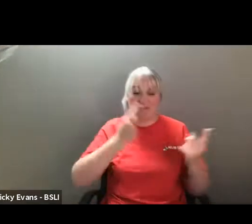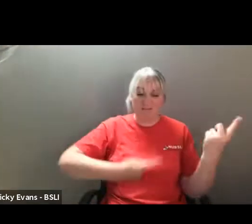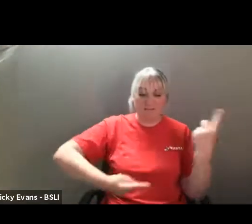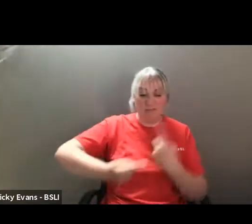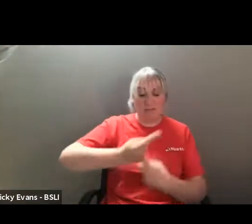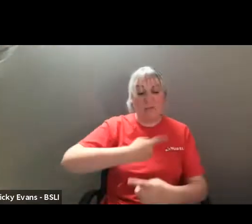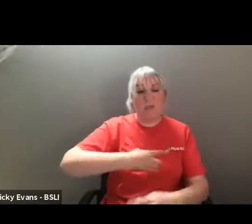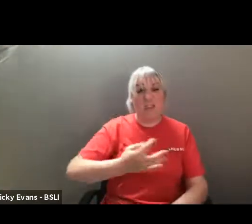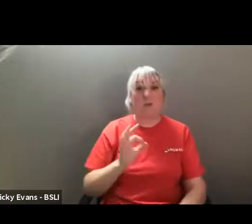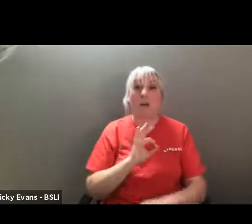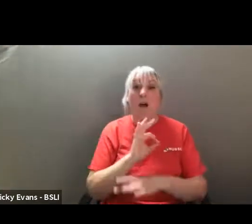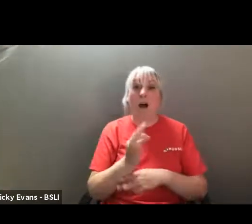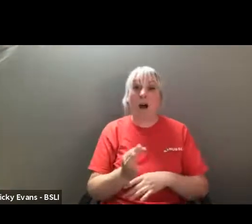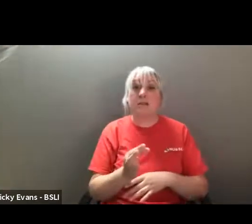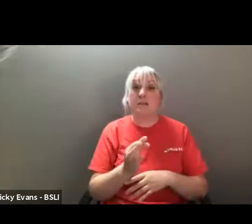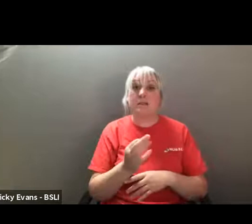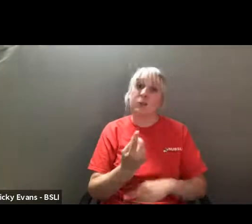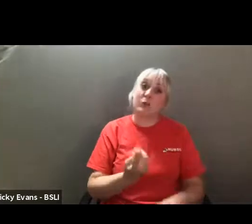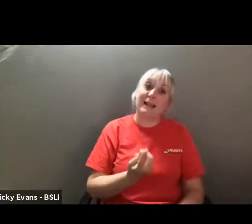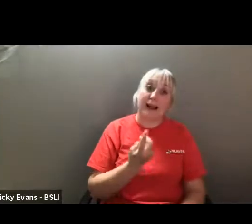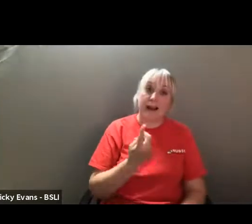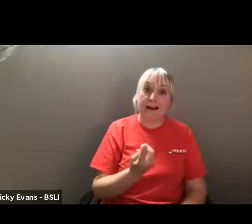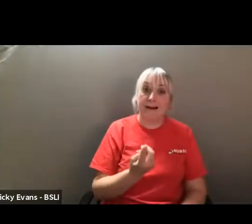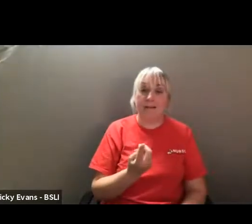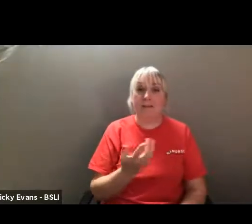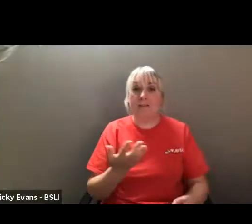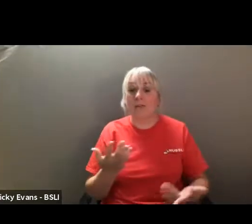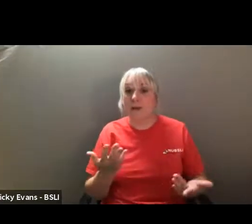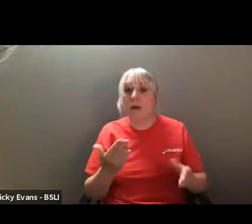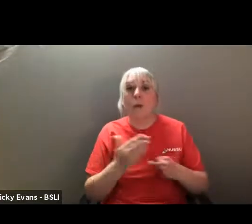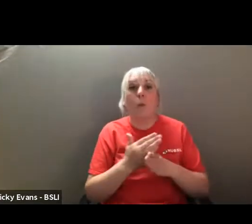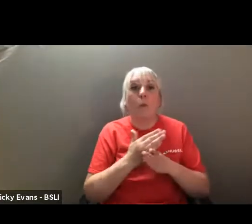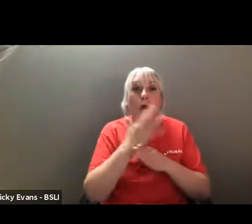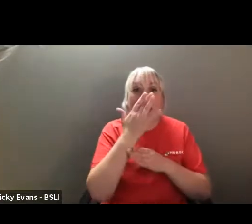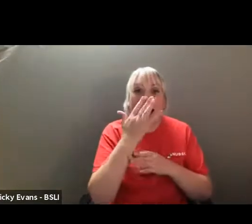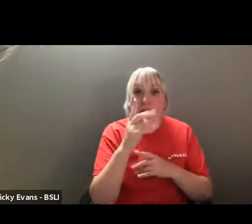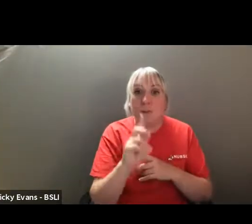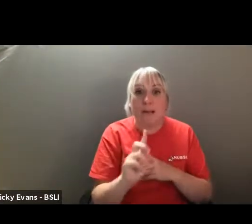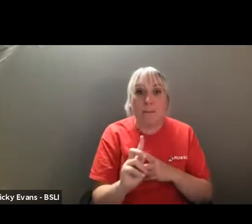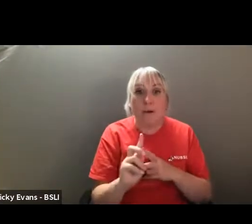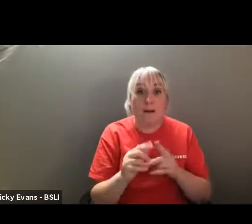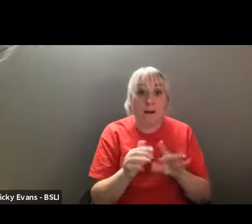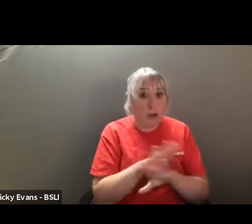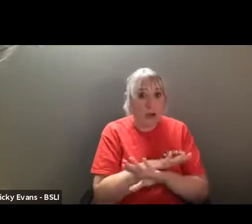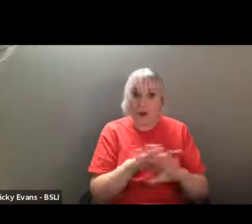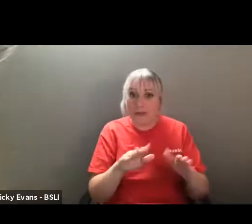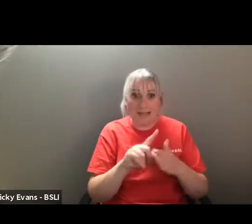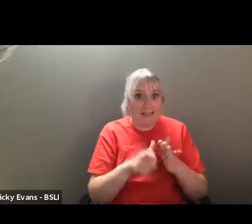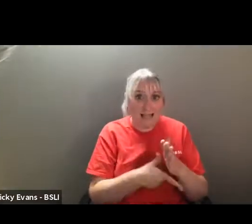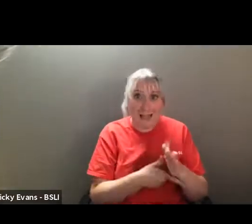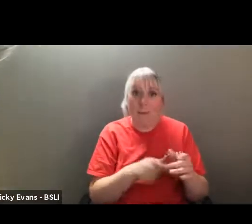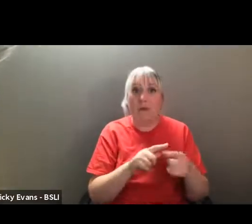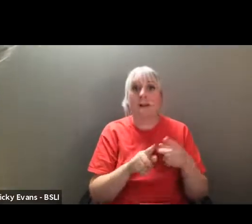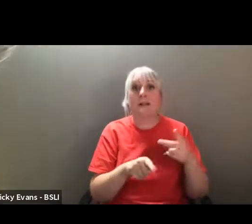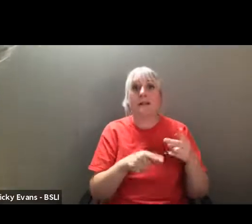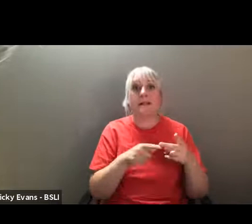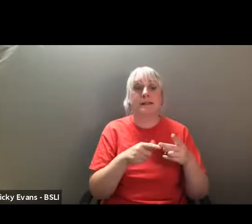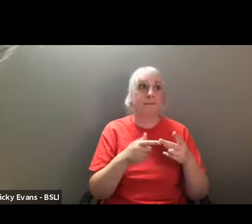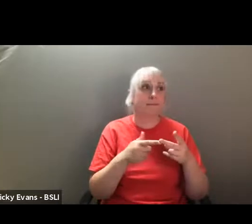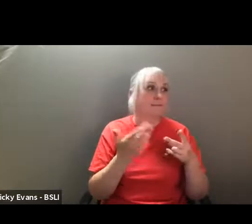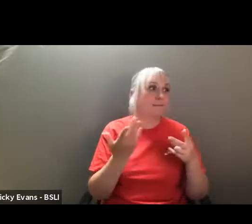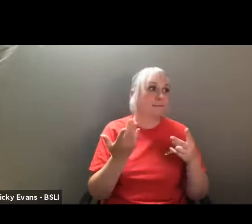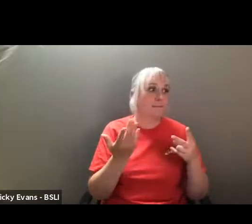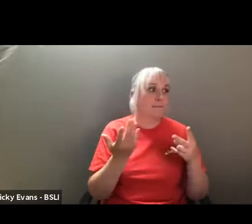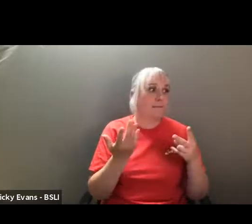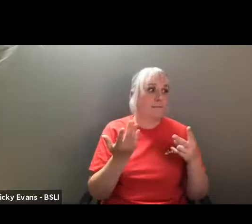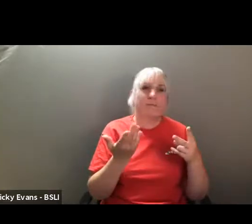yourself is, what do you do about working age people who are not disabled, who are not, we're not